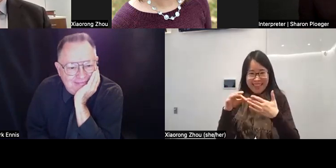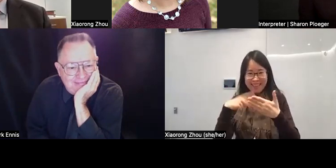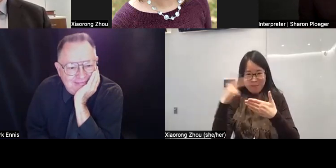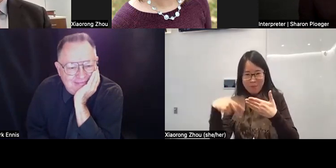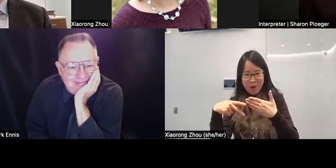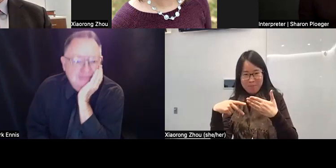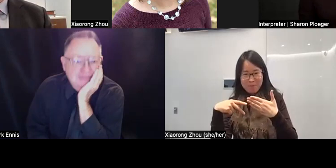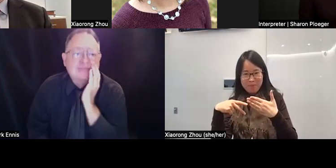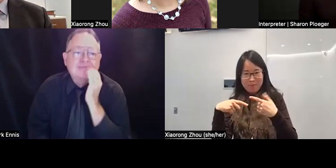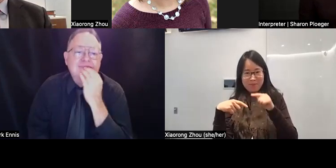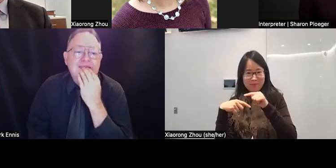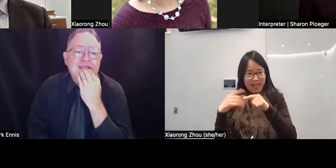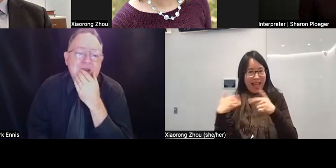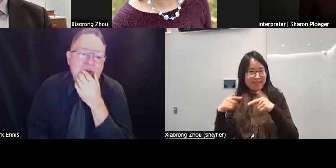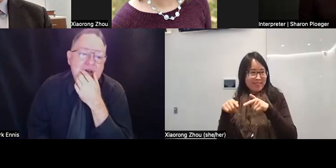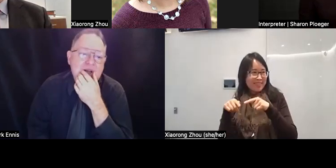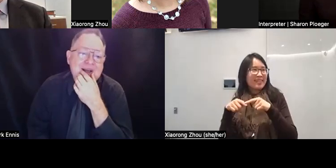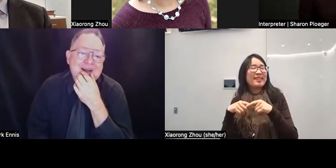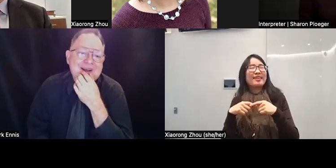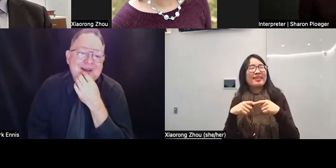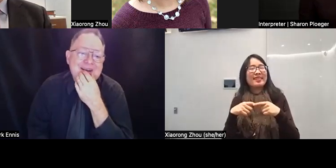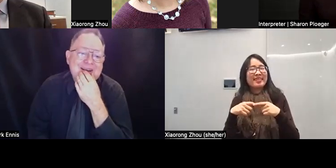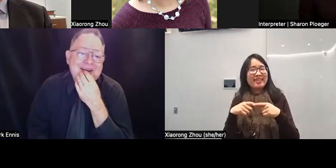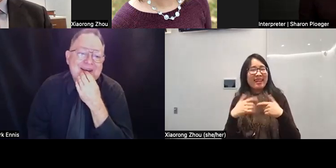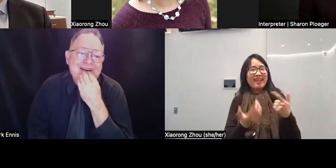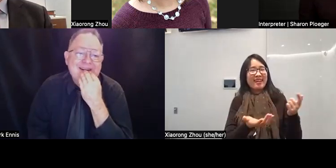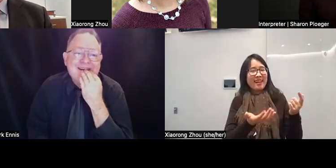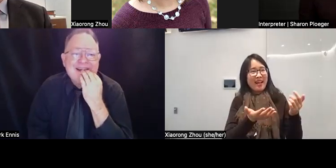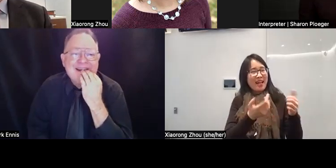I would have more programs that are deaf-led programs.